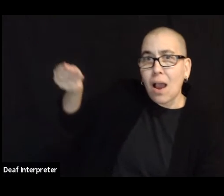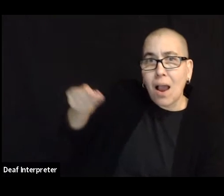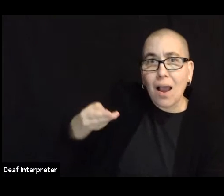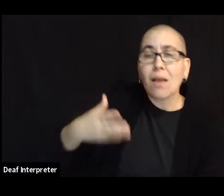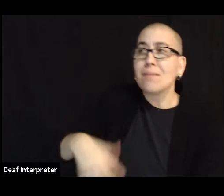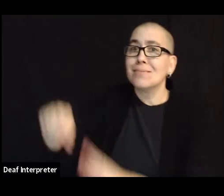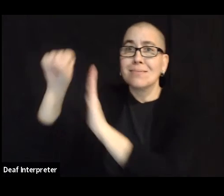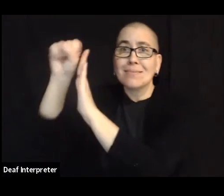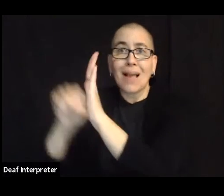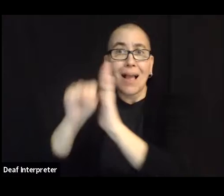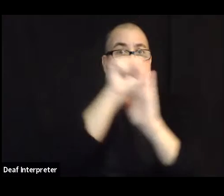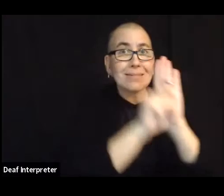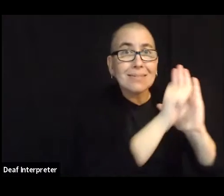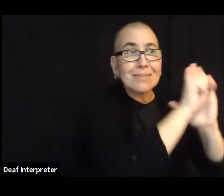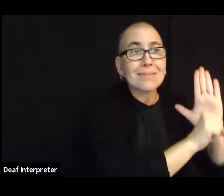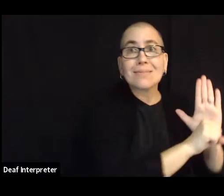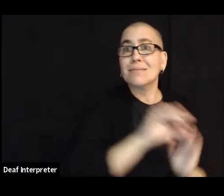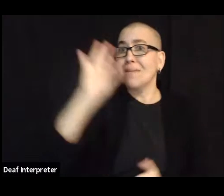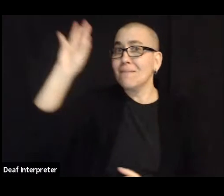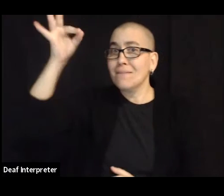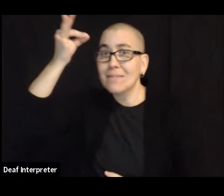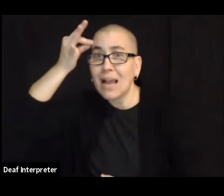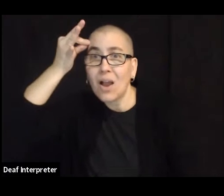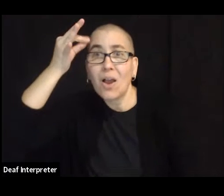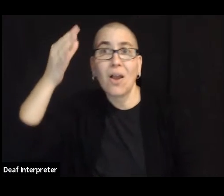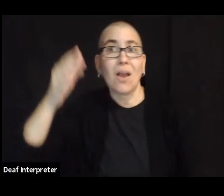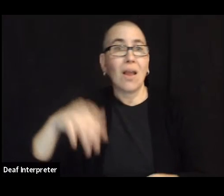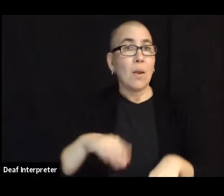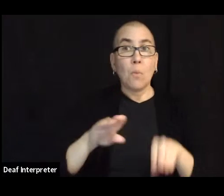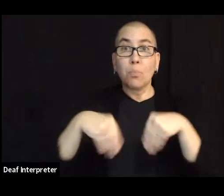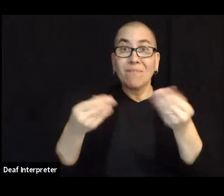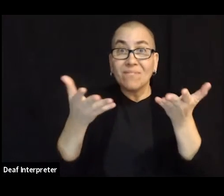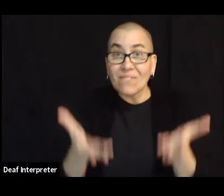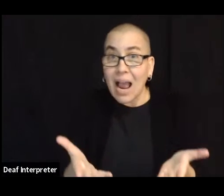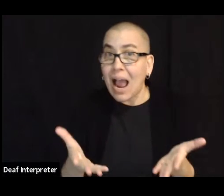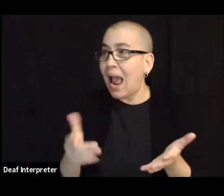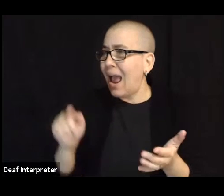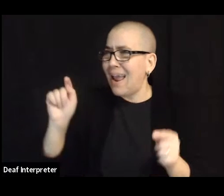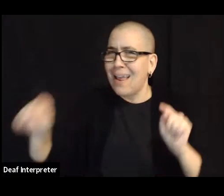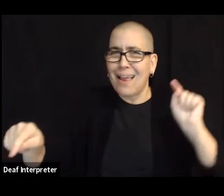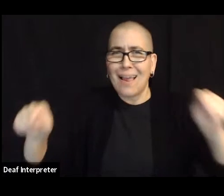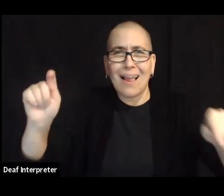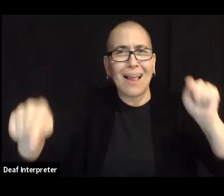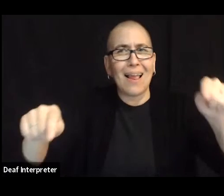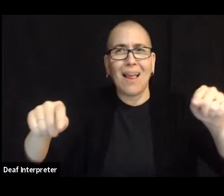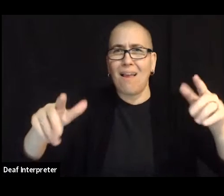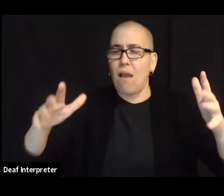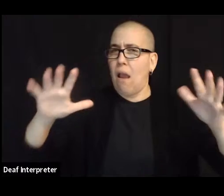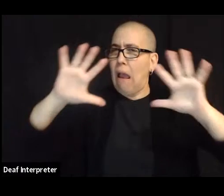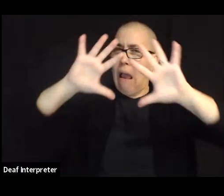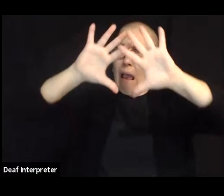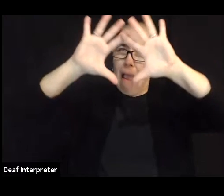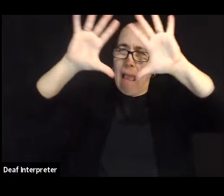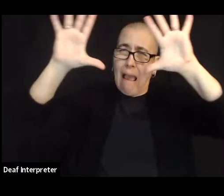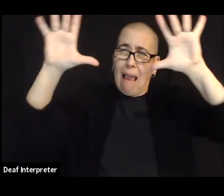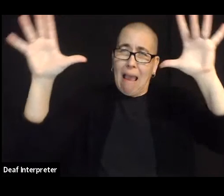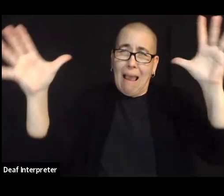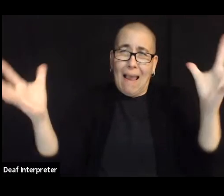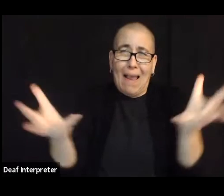providers across the state. Bringing this data together has been an incredible effort to ensure smooth collaboration and data